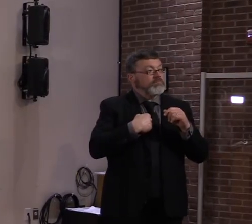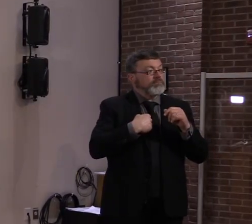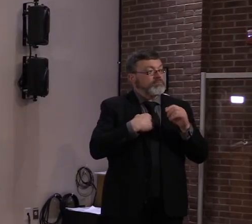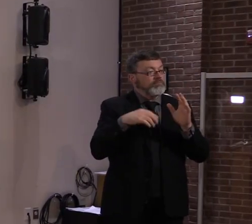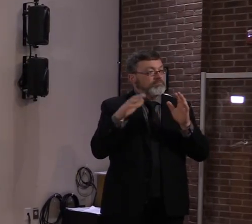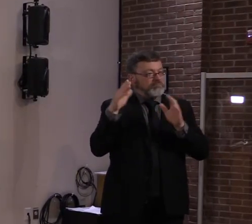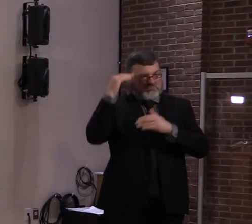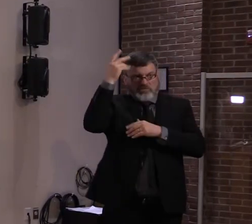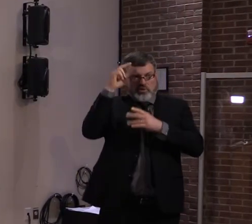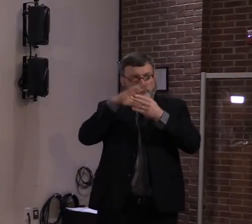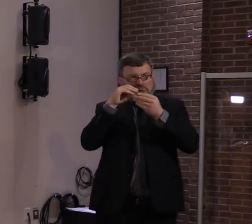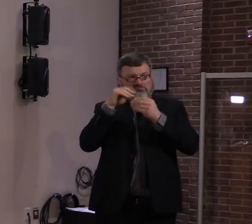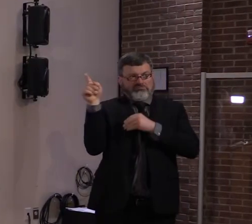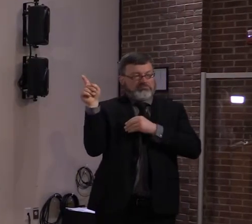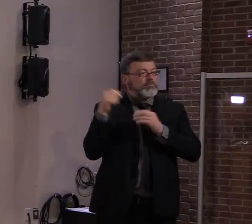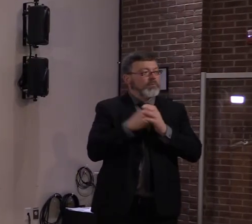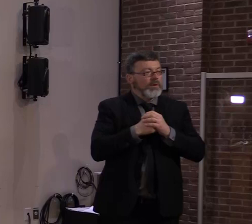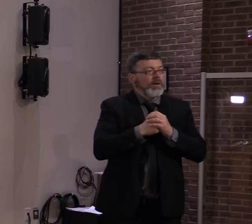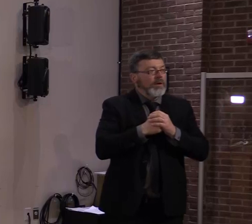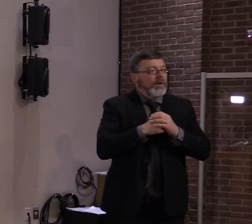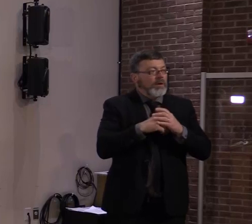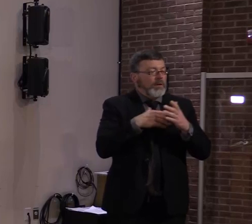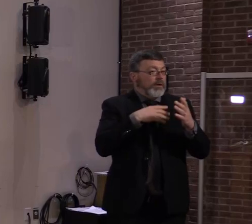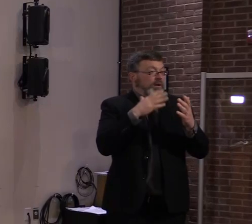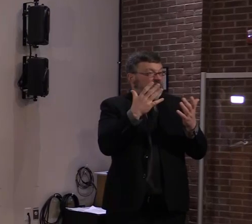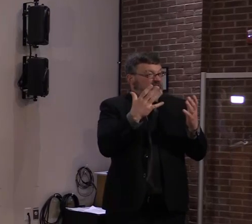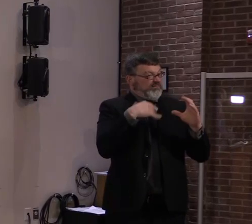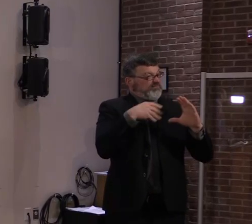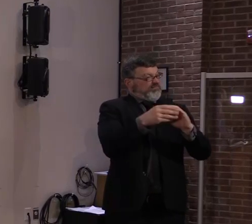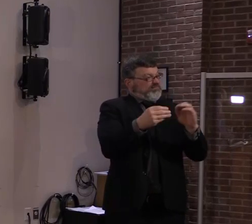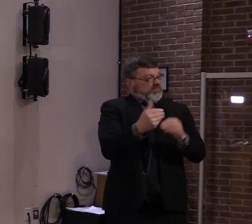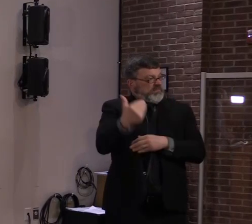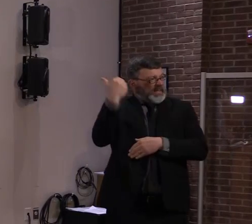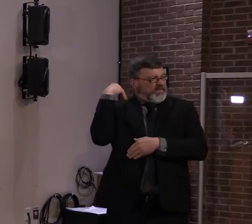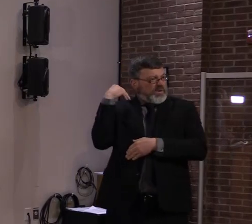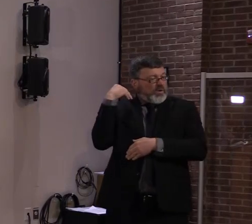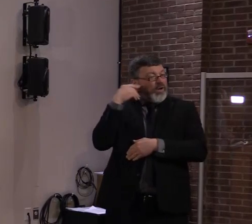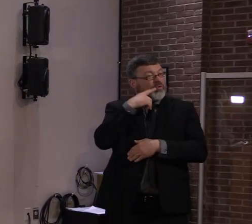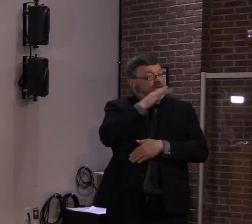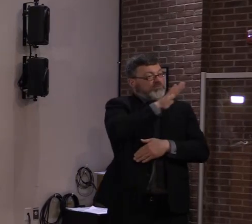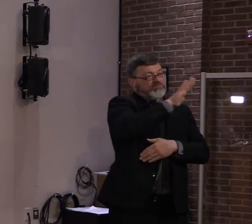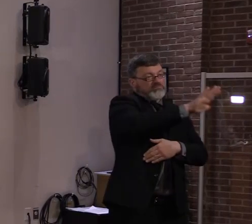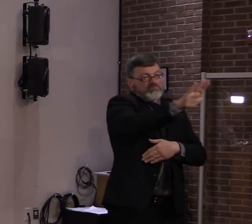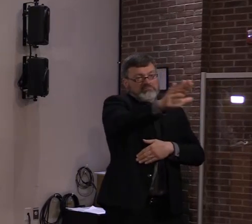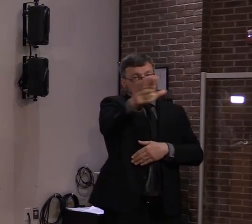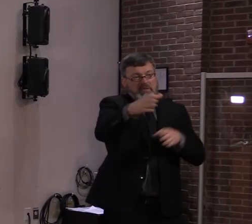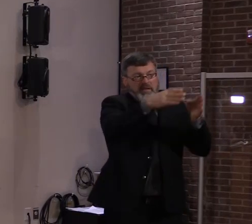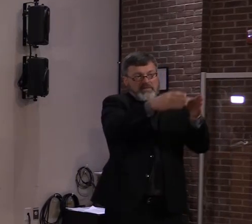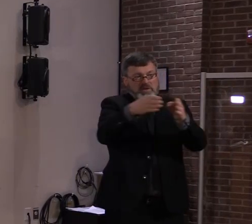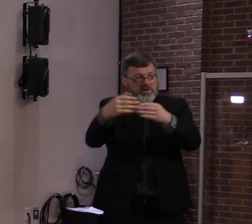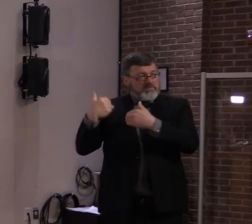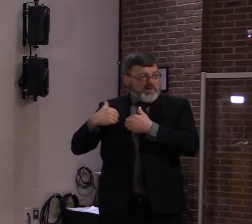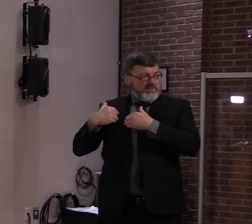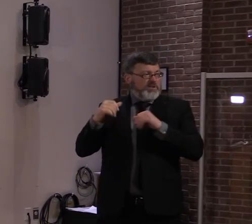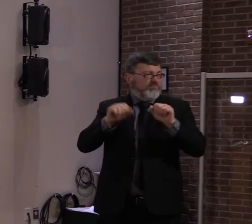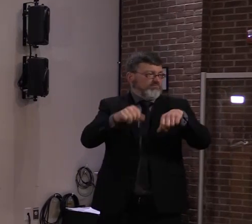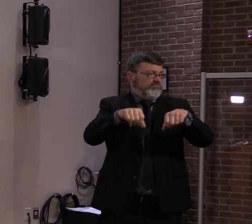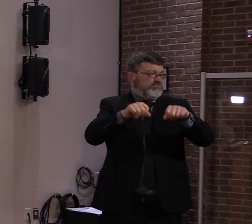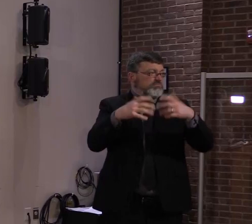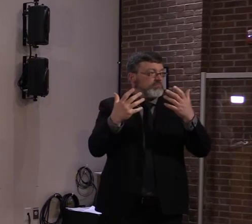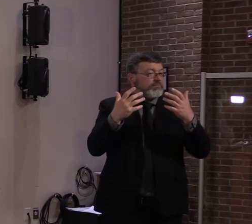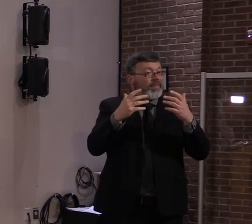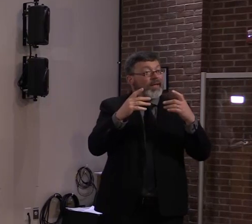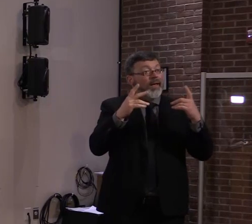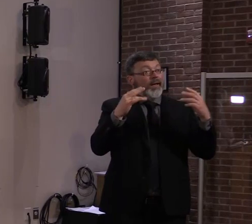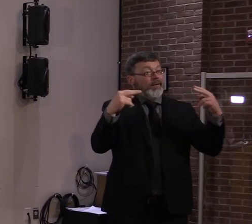in the press conference about, you know, individual responsibility, but also about peer-to-peer and connecting with people